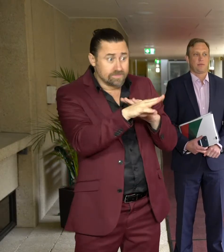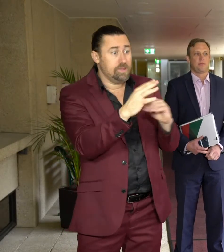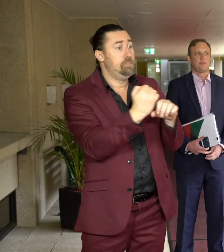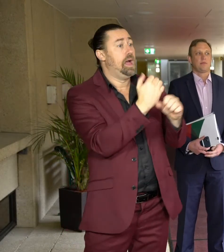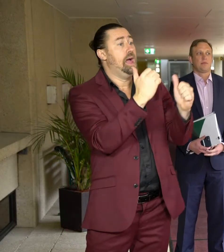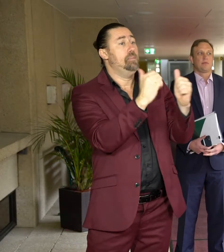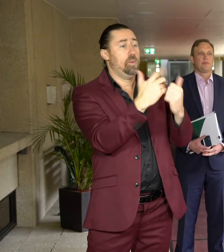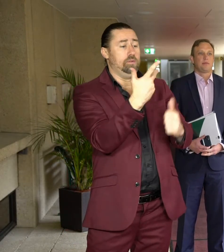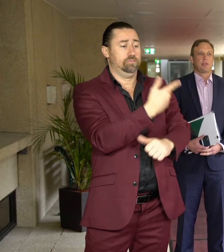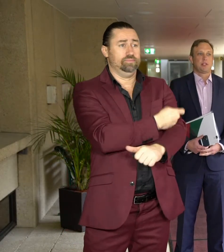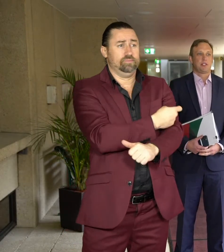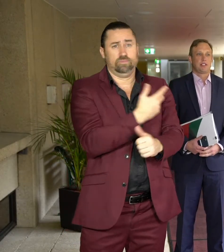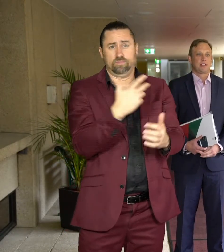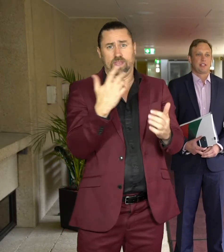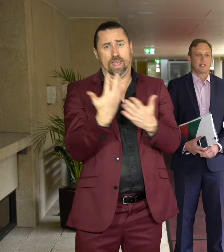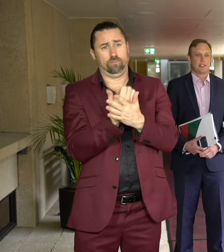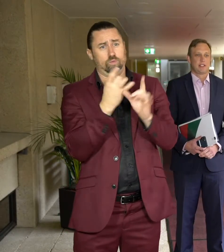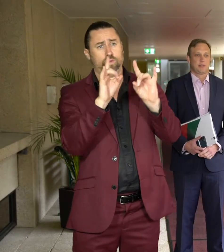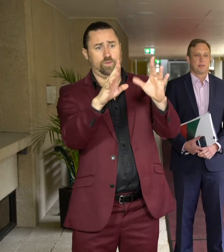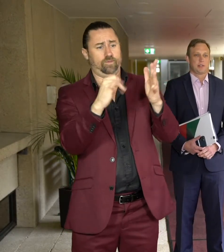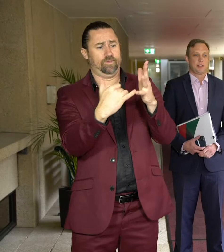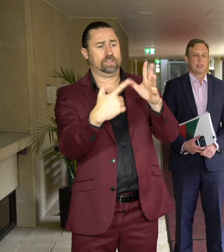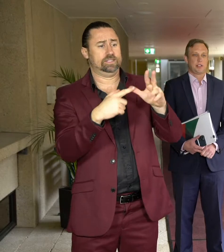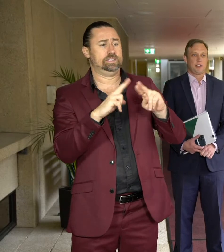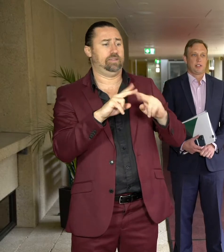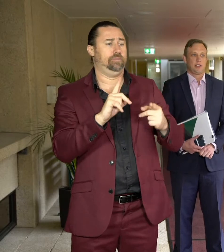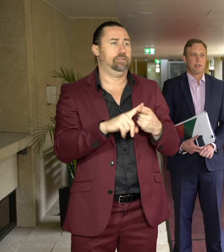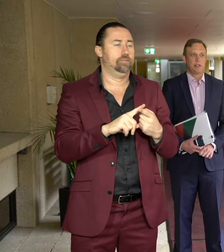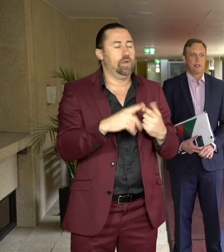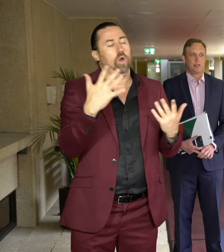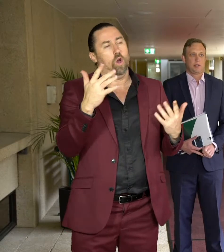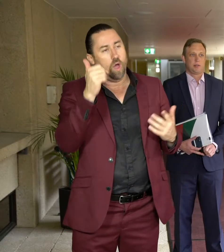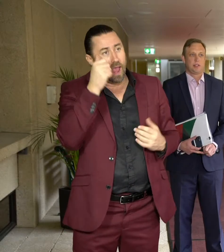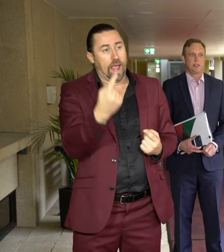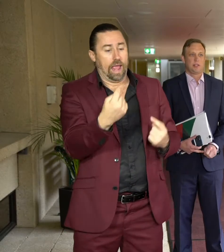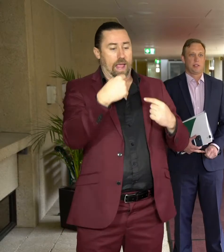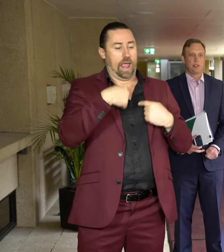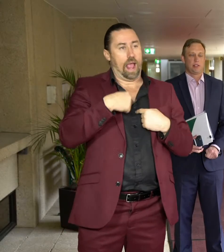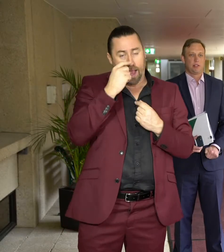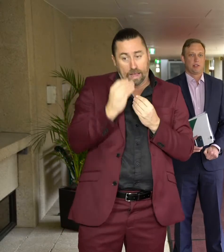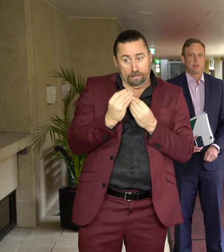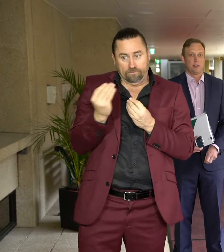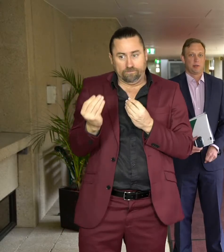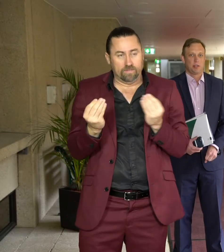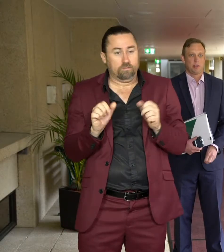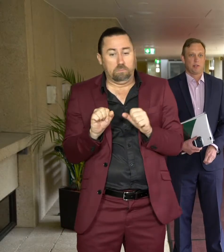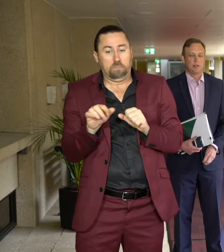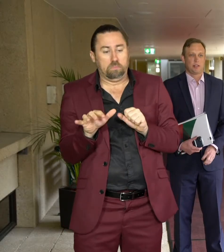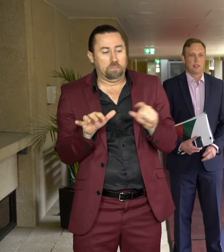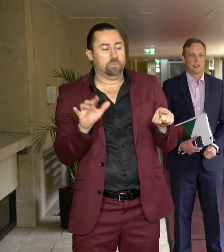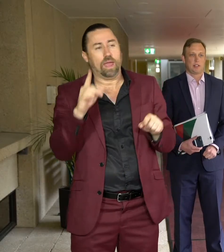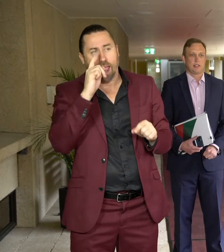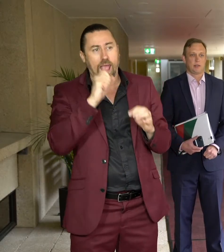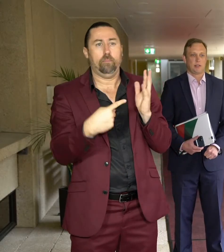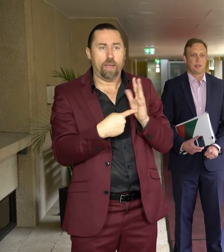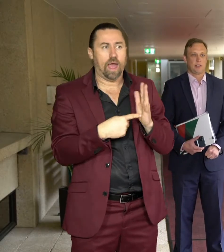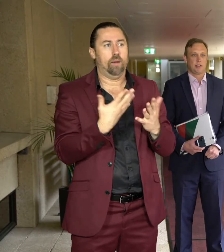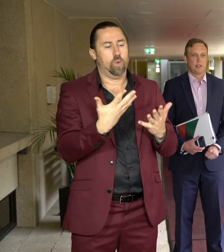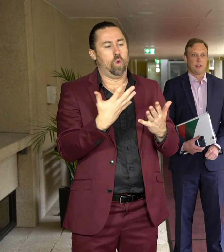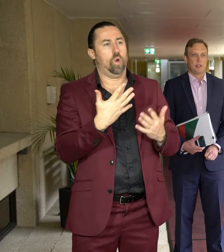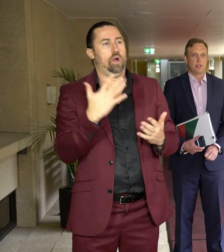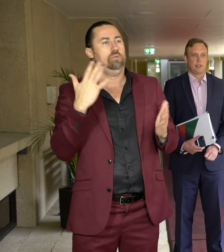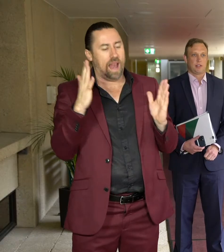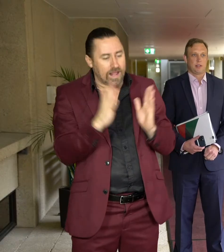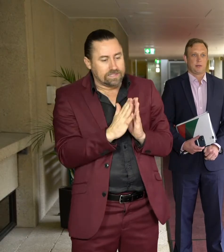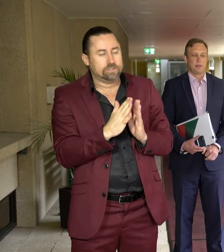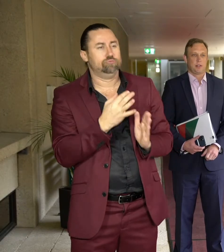sooner it protects you, but we know when you're vaccinated you can still spread it to other people. It's about keeping you safe so you don't end up